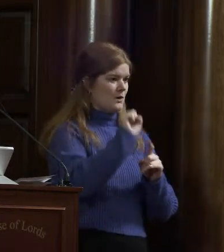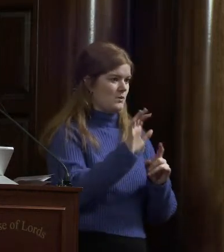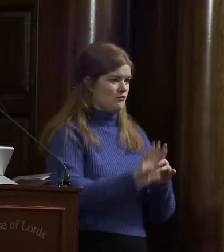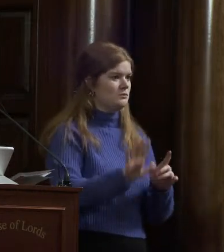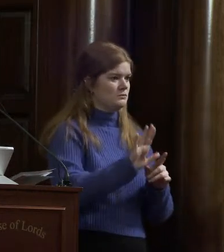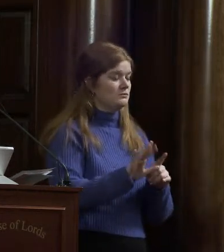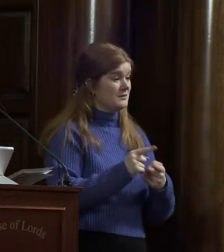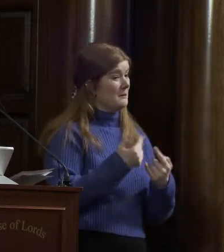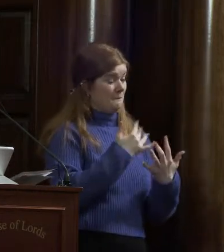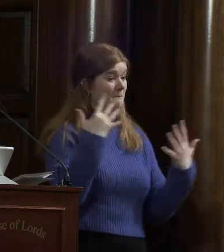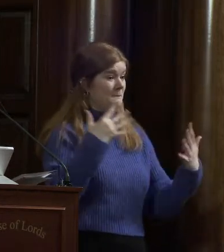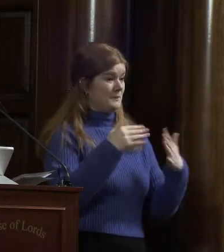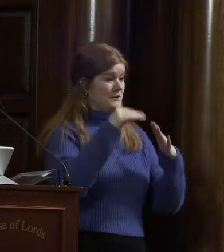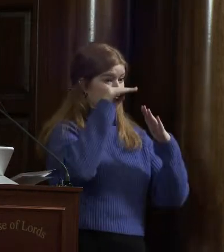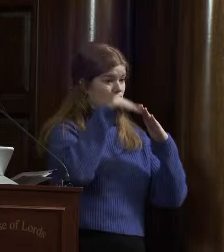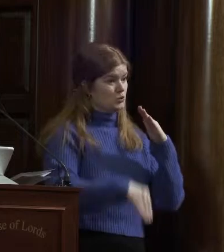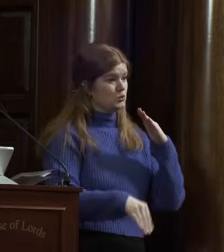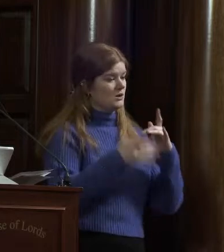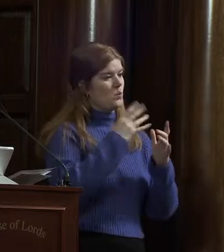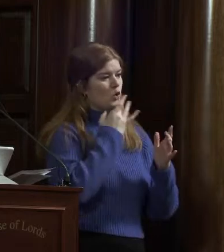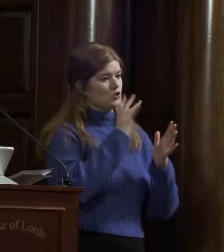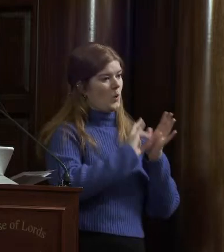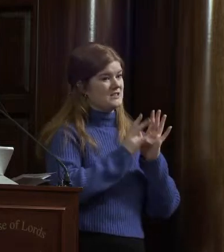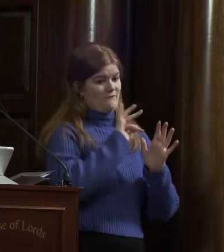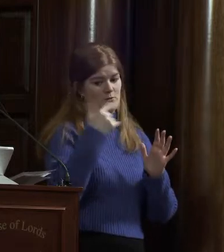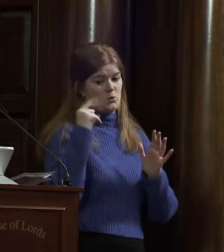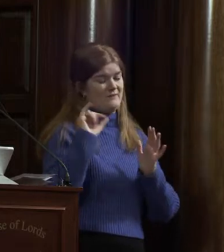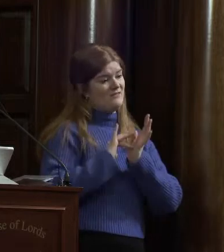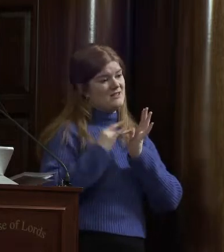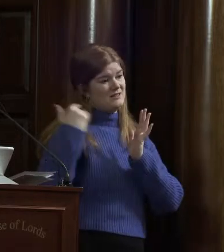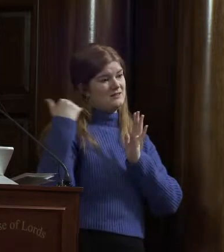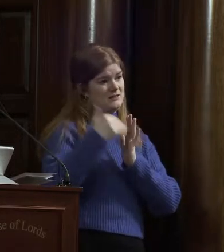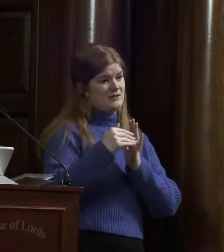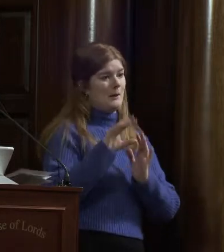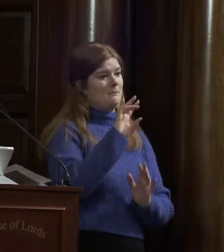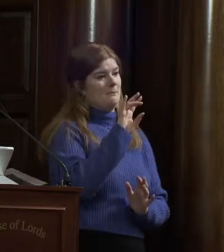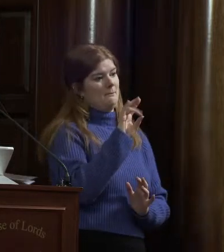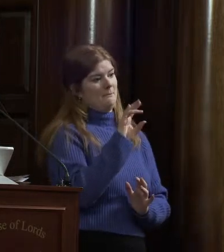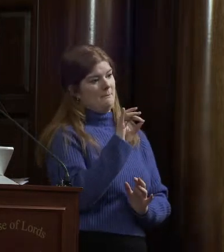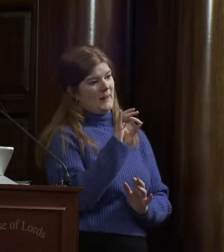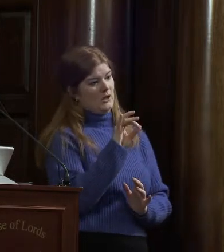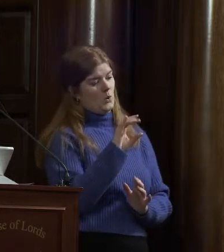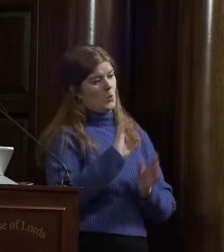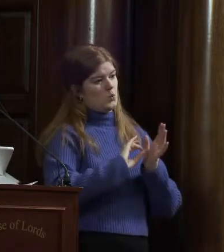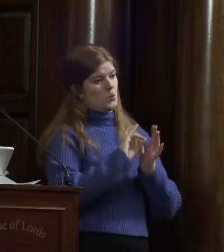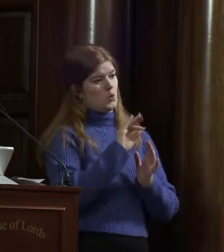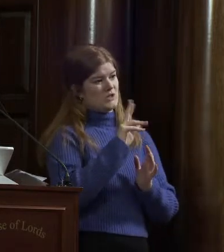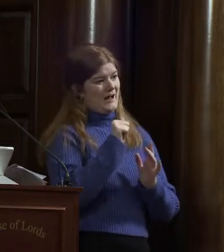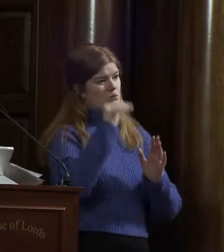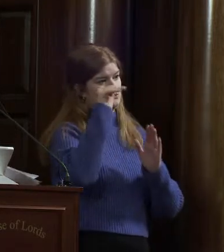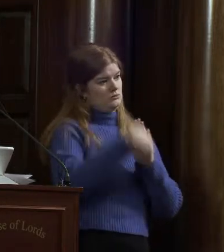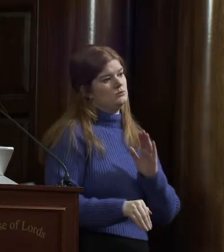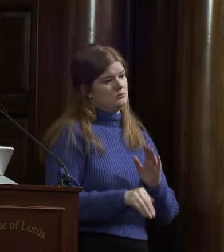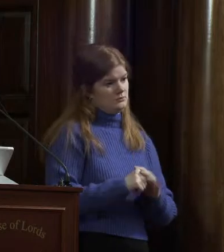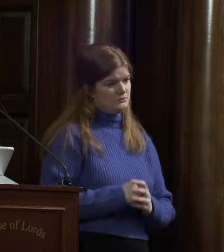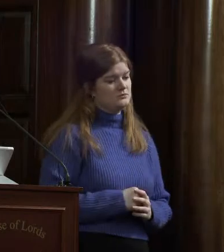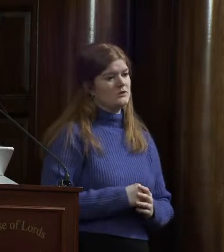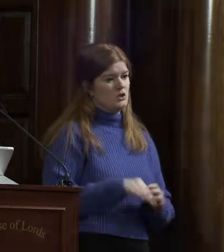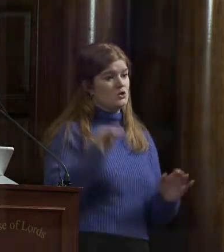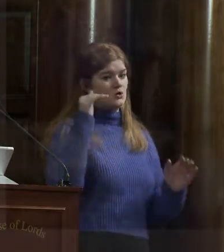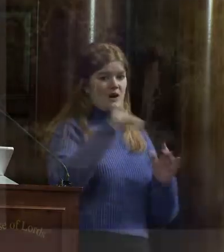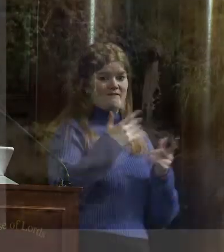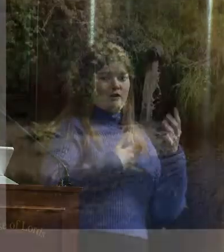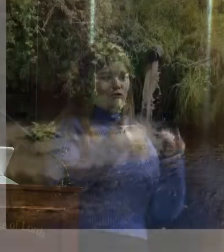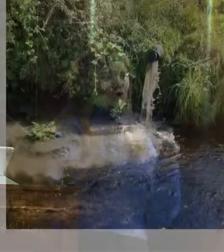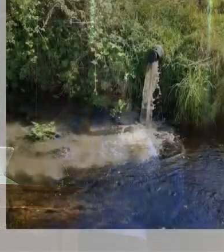coast. And there's been a huge drop, we heard, in water quality since 2015 when milk quotas for dairy farming were dropped. The decline of our